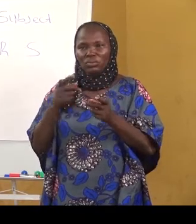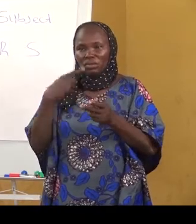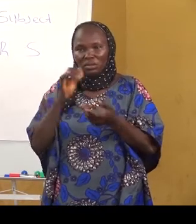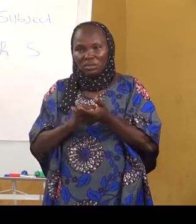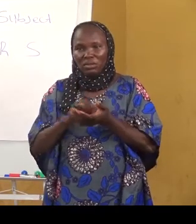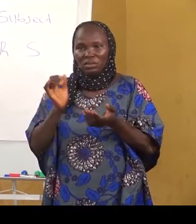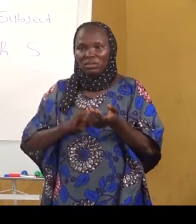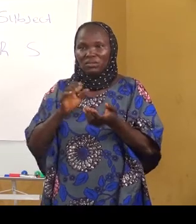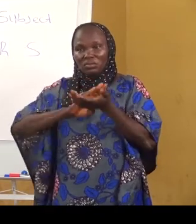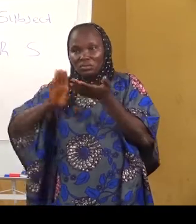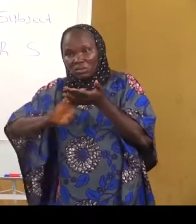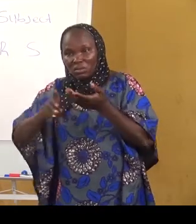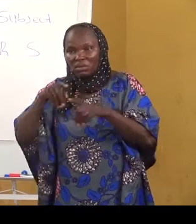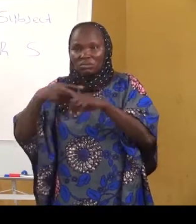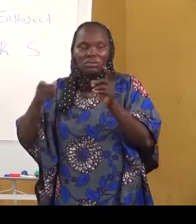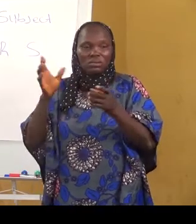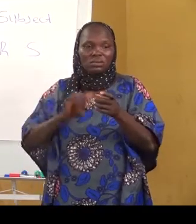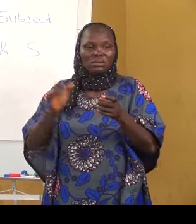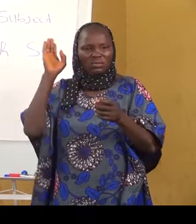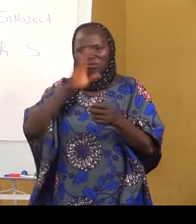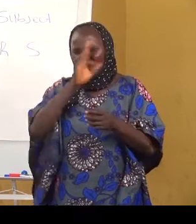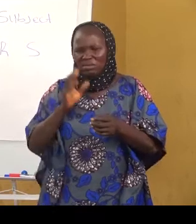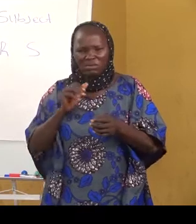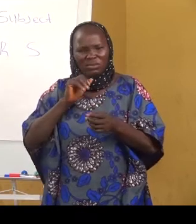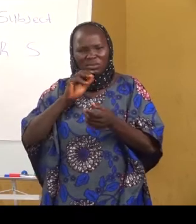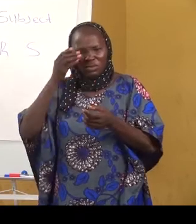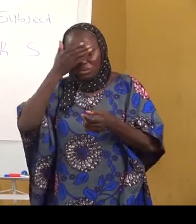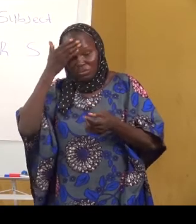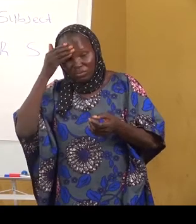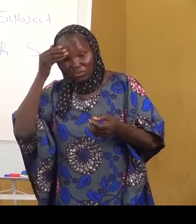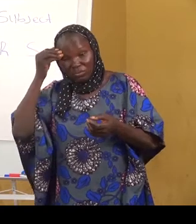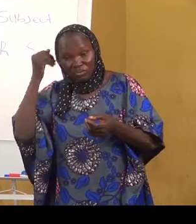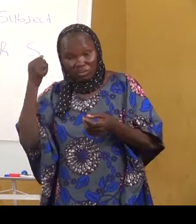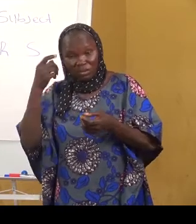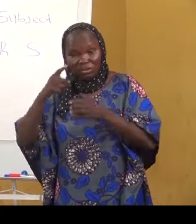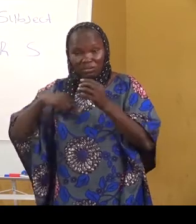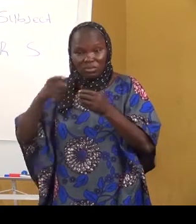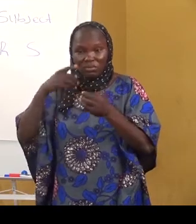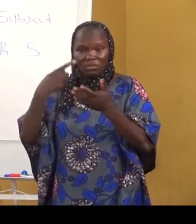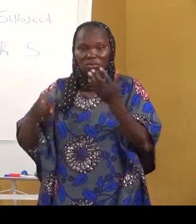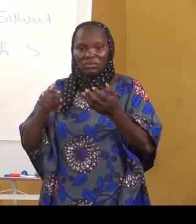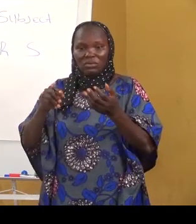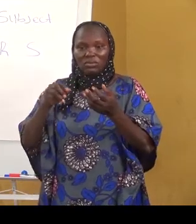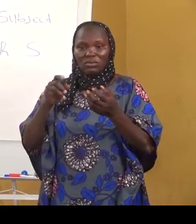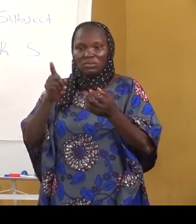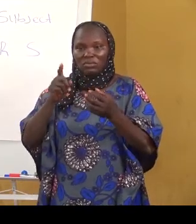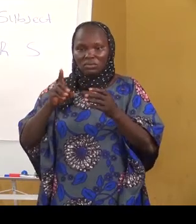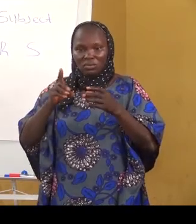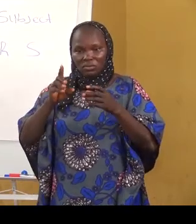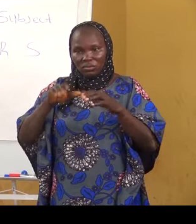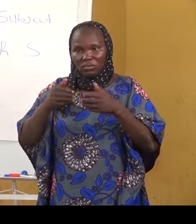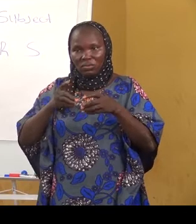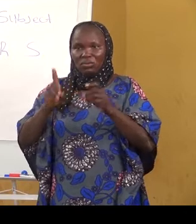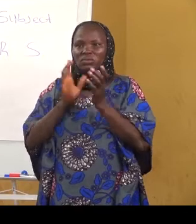difficult. Yes, it is difficult. But the issue I want us to understand here is that if you have forgiven